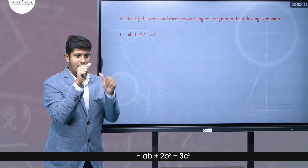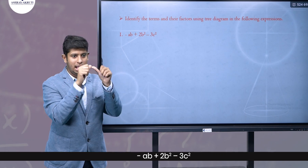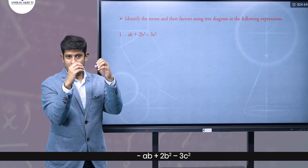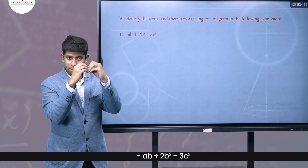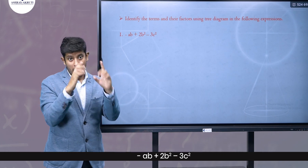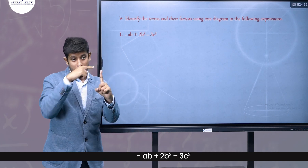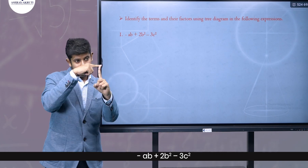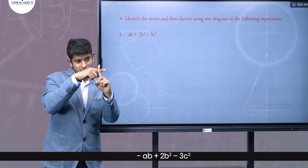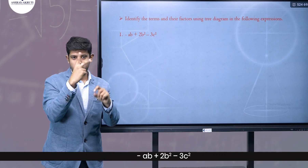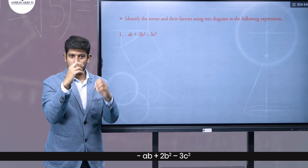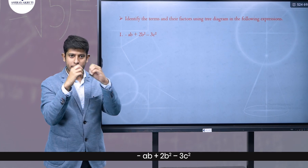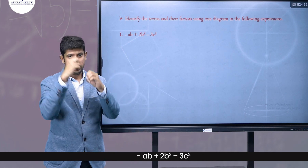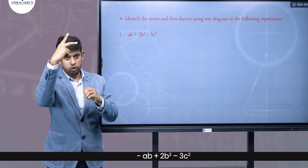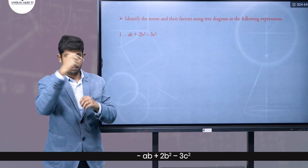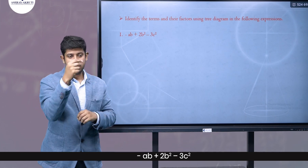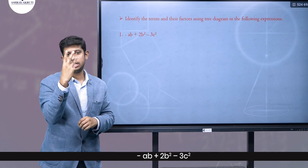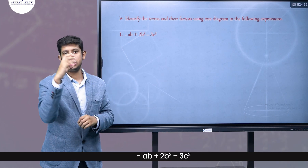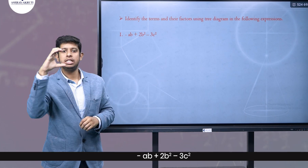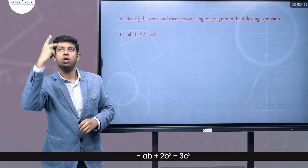minus AB plus 2B square minus 3C square.